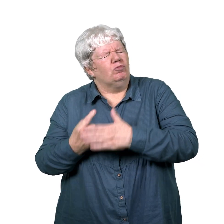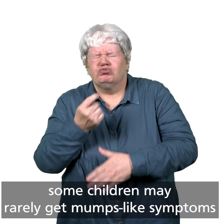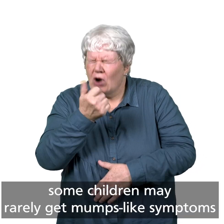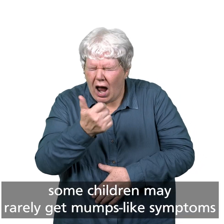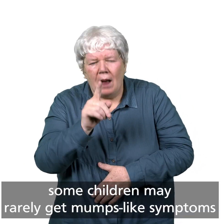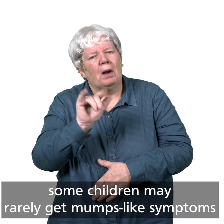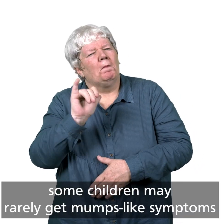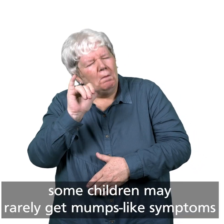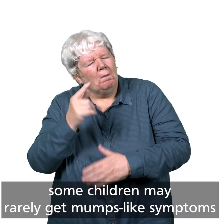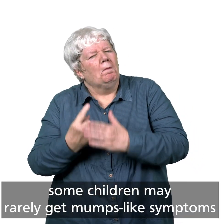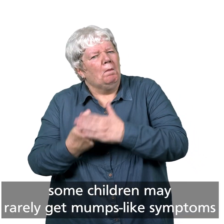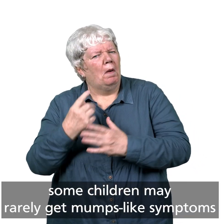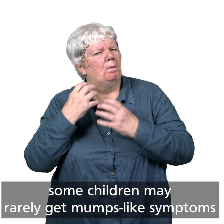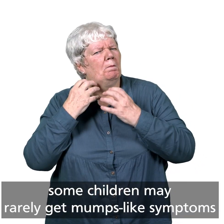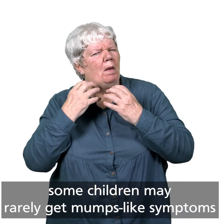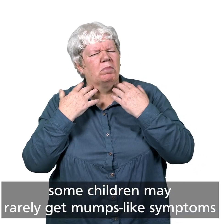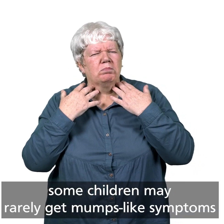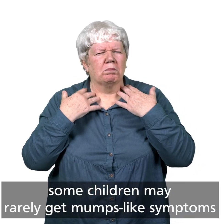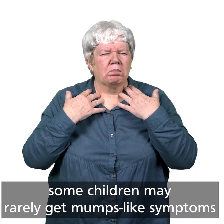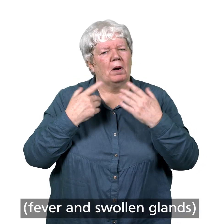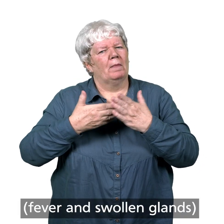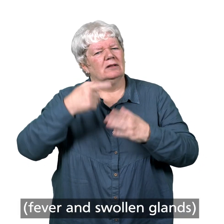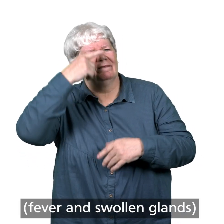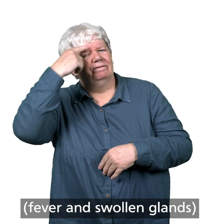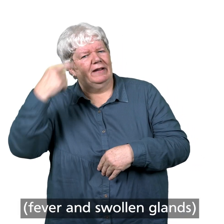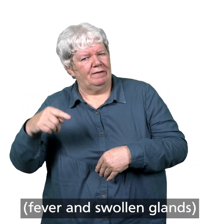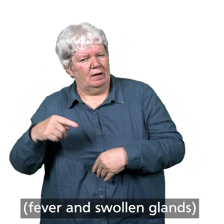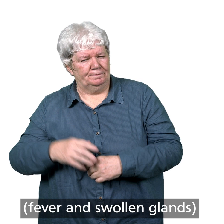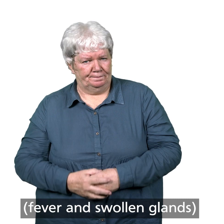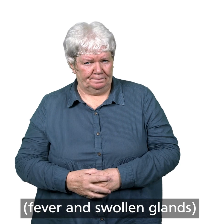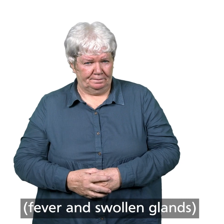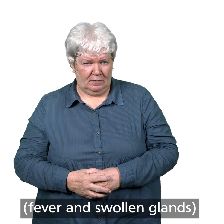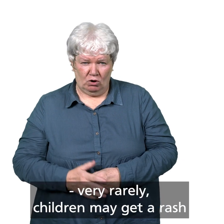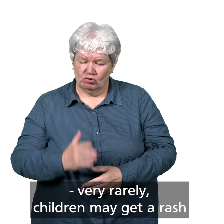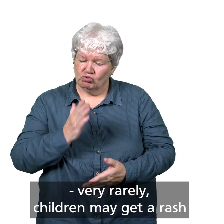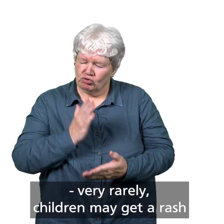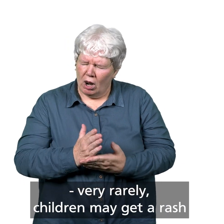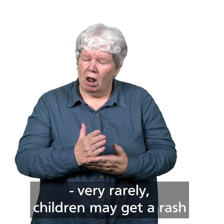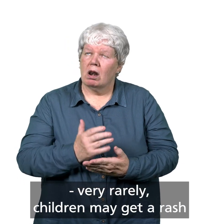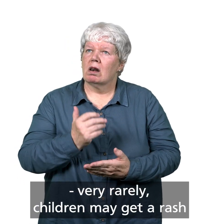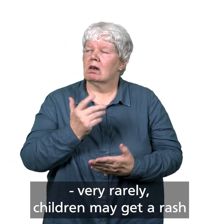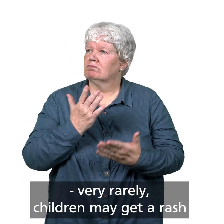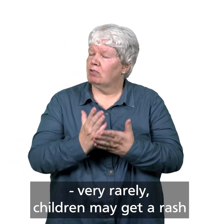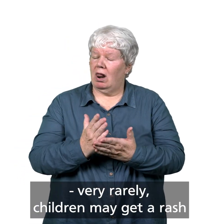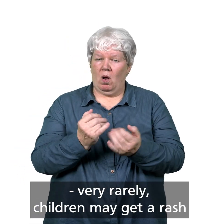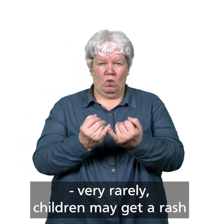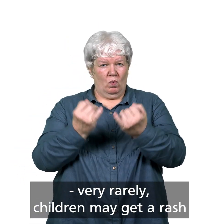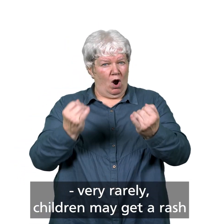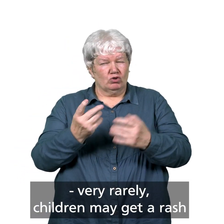some children may rarely get mumps-like symptoms, fever and swollen glands. Very rarely, children may get